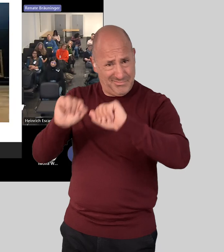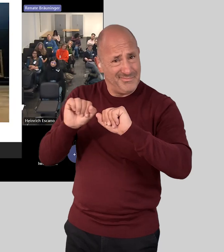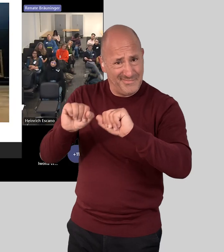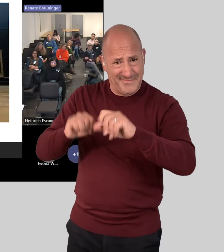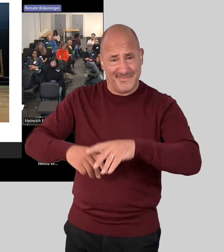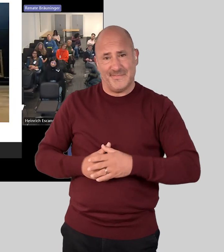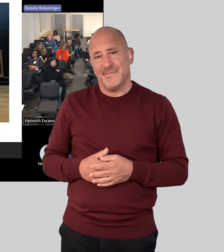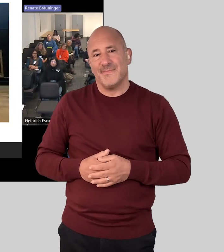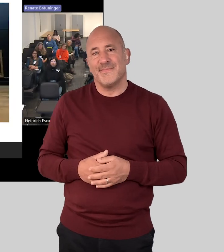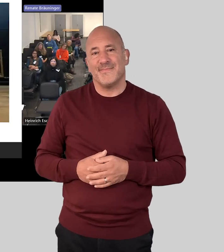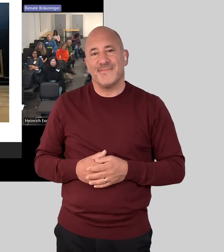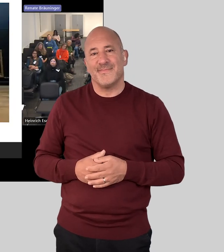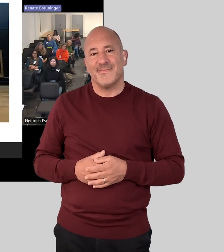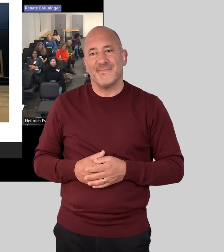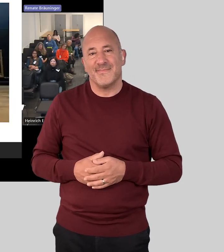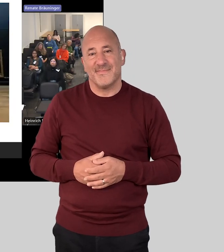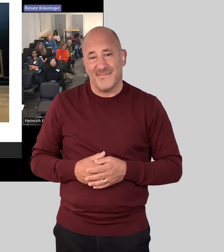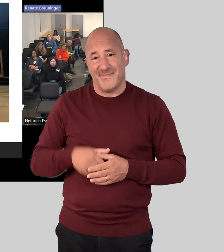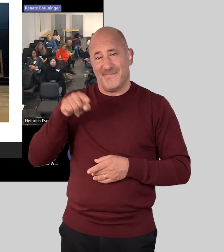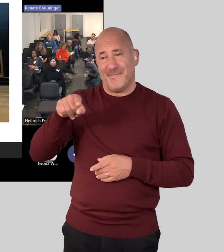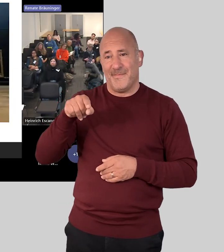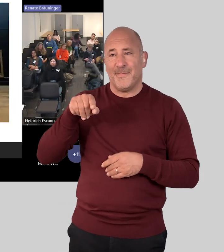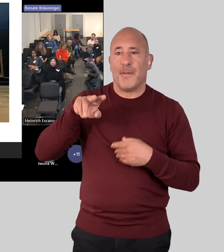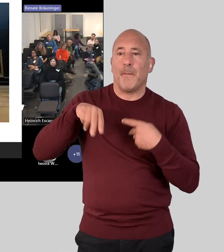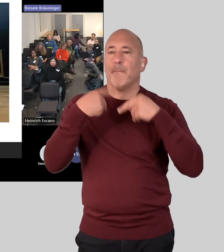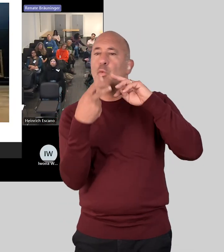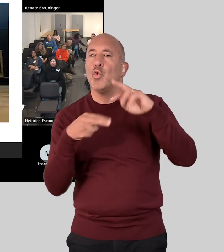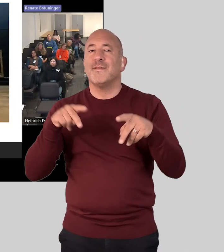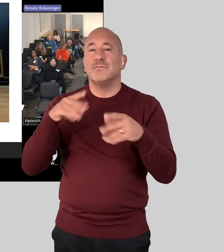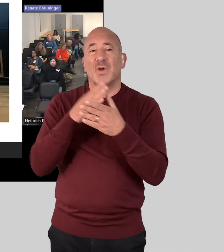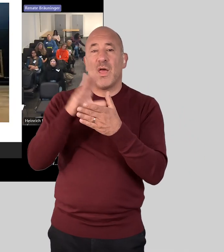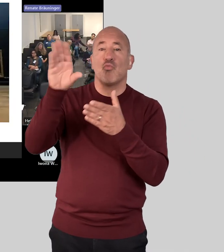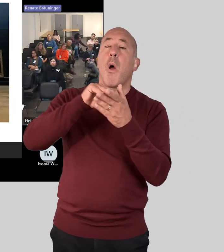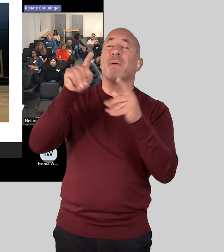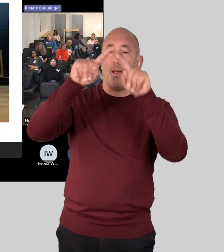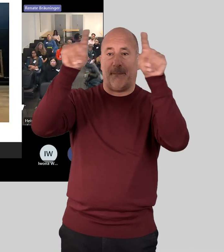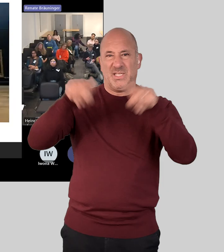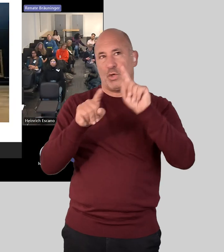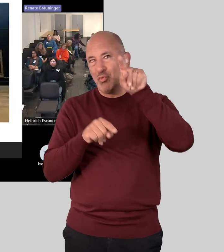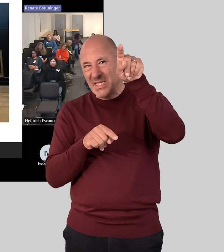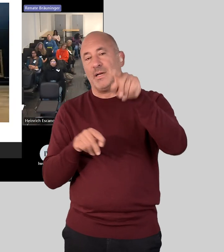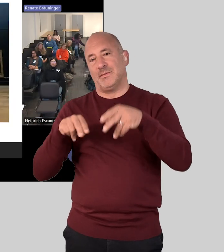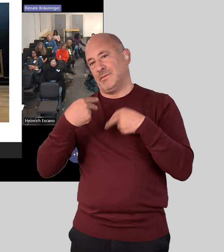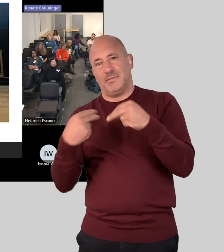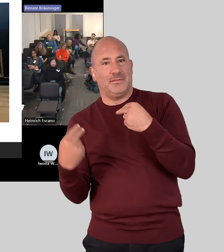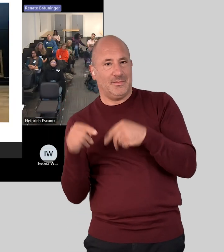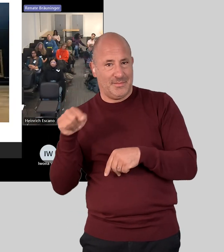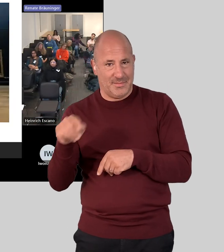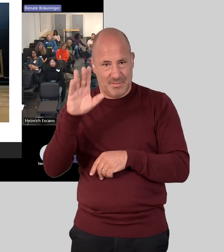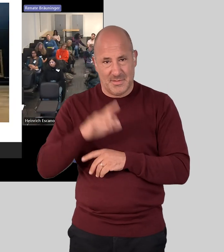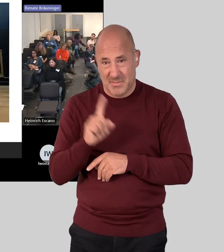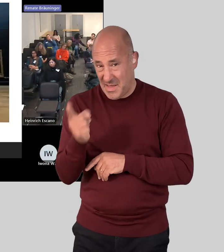choreography. You can always go to certain sites and see part of it, and the moves are copying what is to be seen in